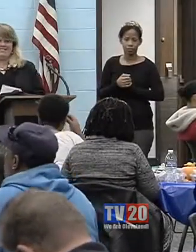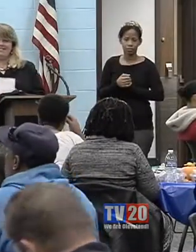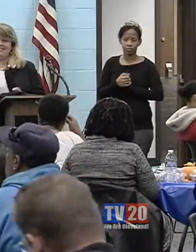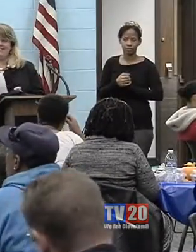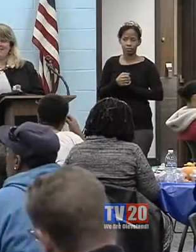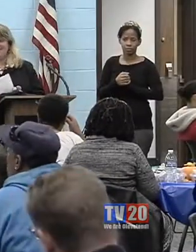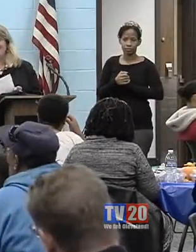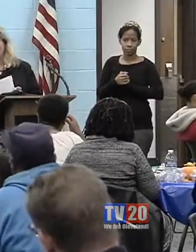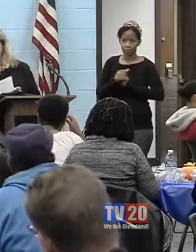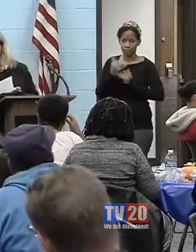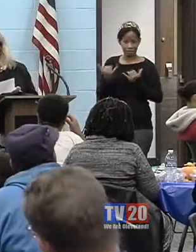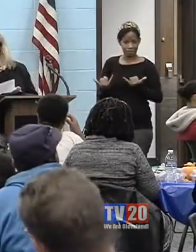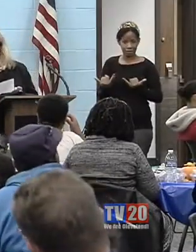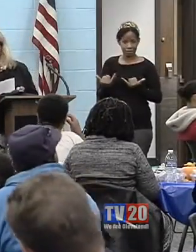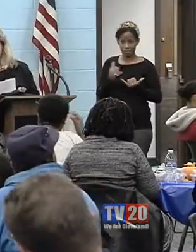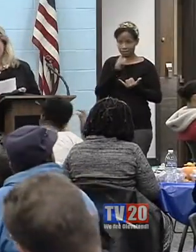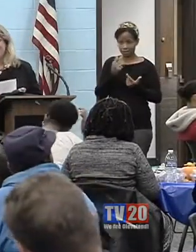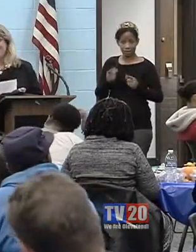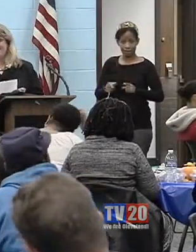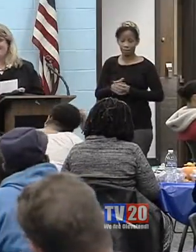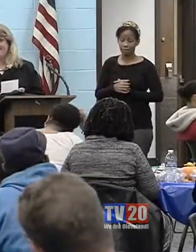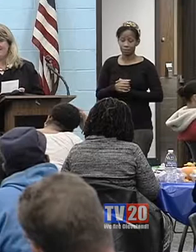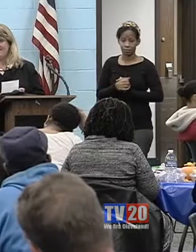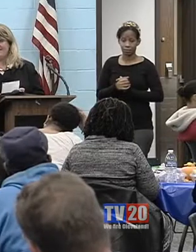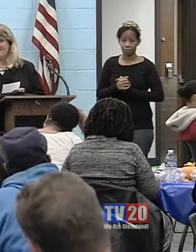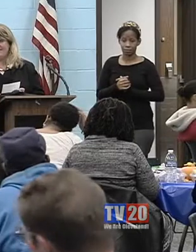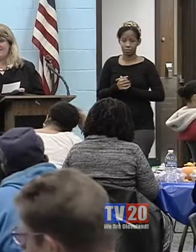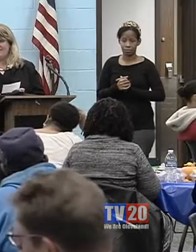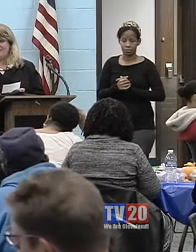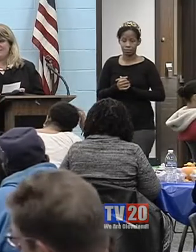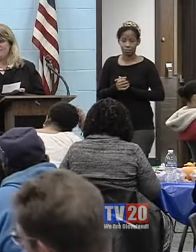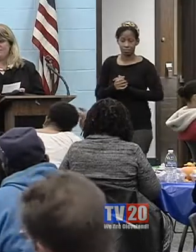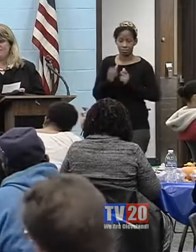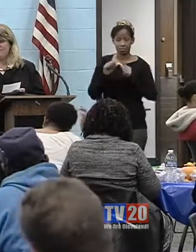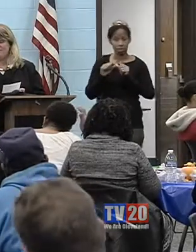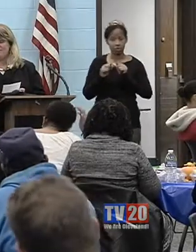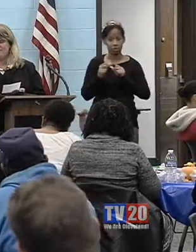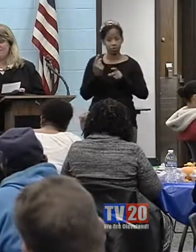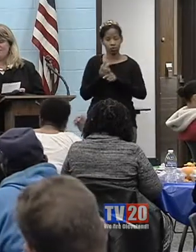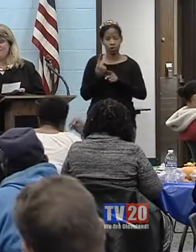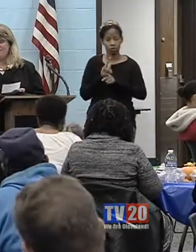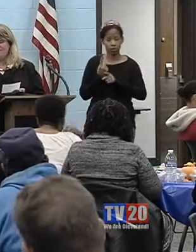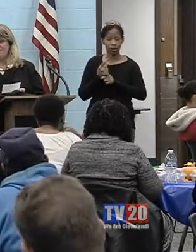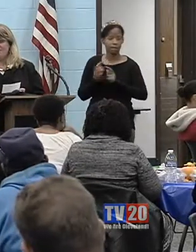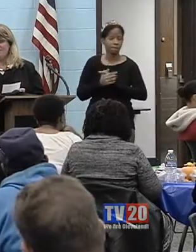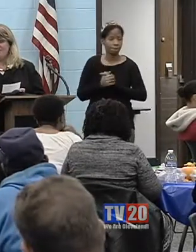Sensitivity training. Is that happening? Is that happening in Ohio? Is sensitivity ongoing regularly?